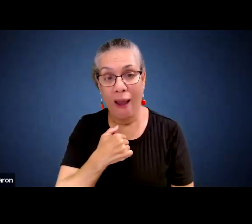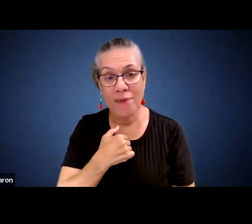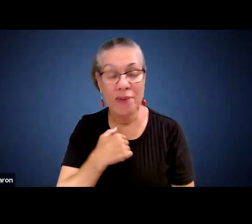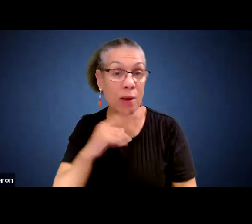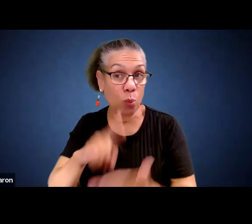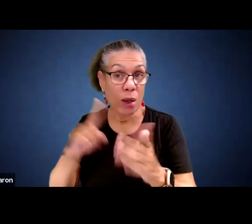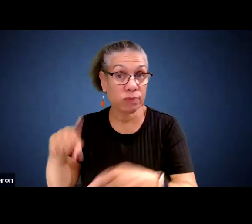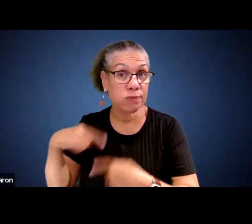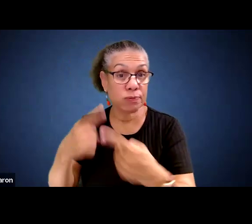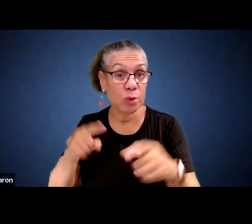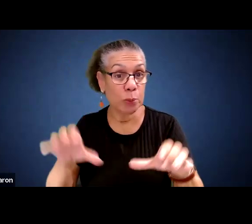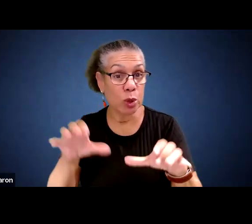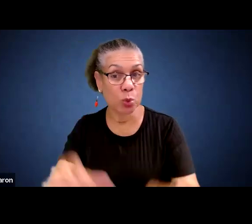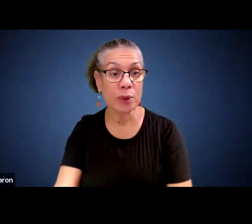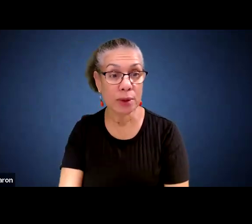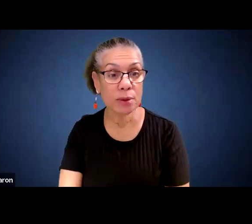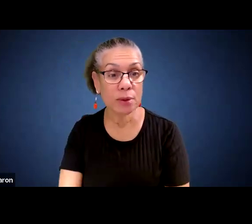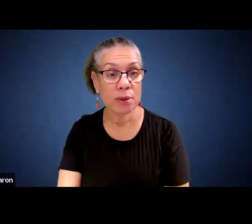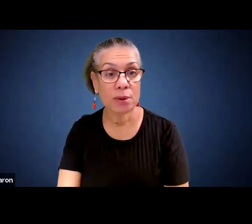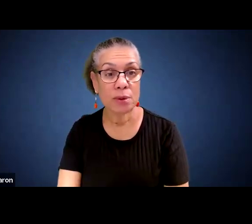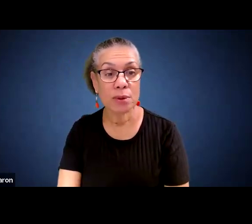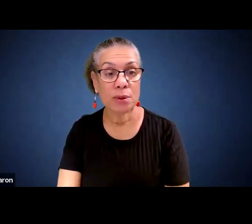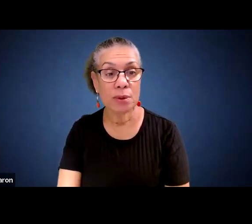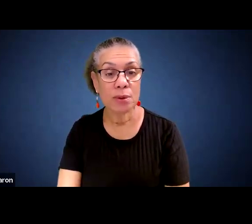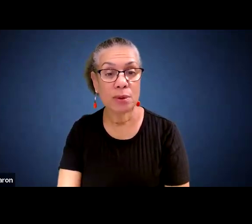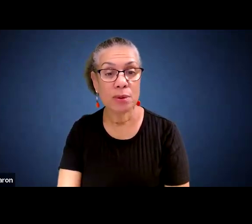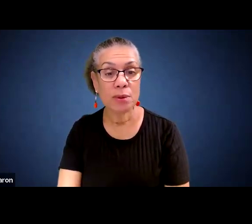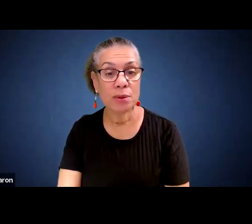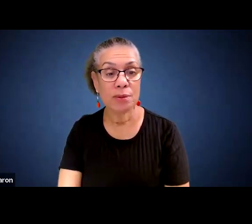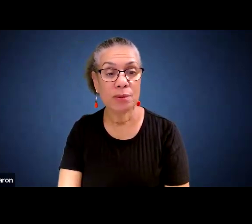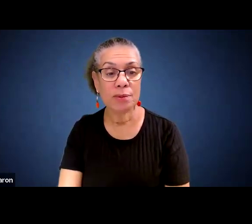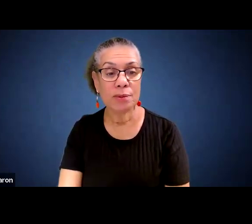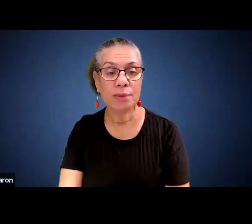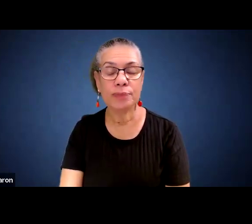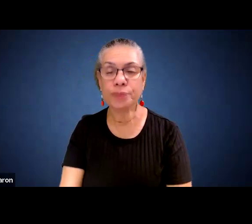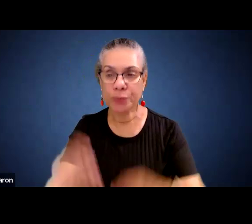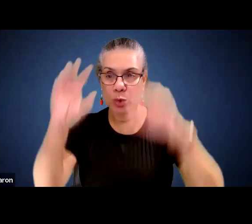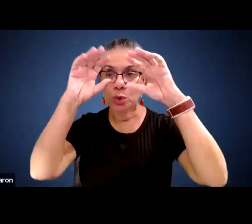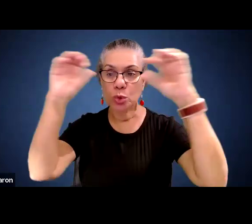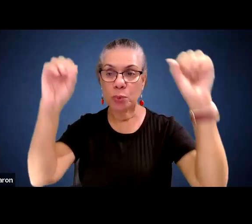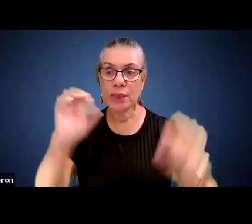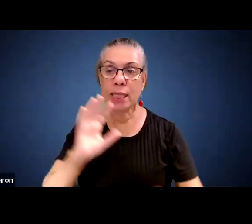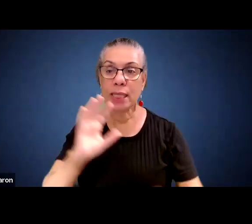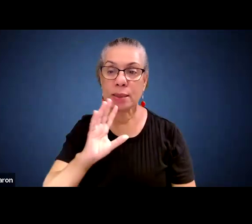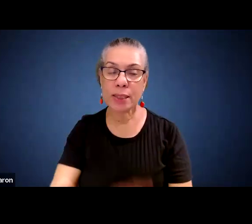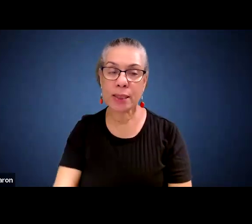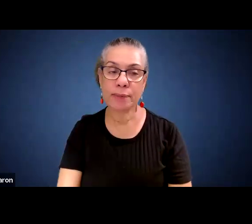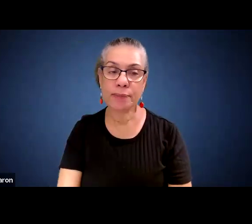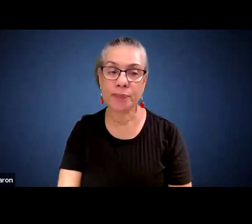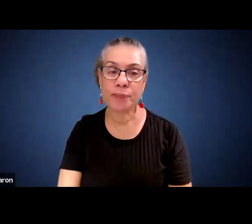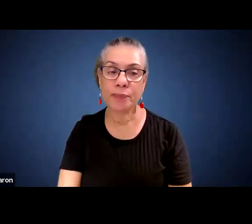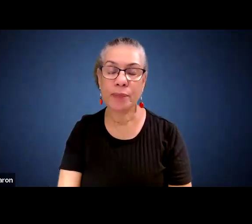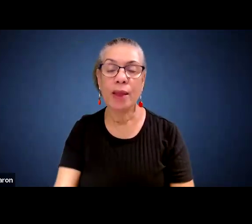doing to make this proposal. Yeah, I would also just add that this is